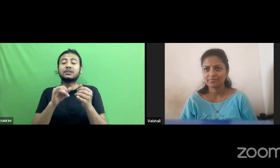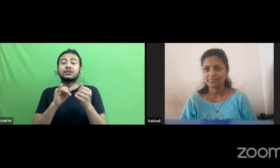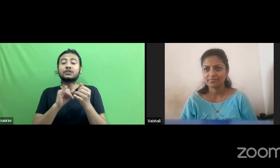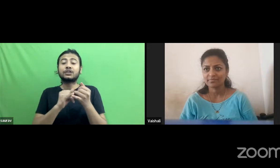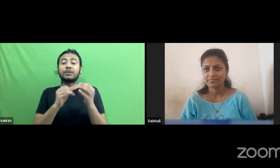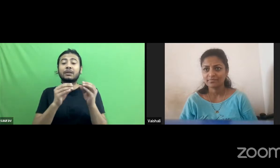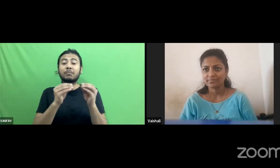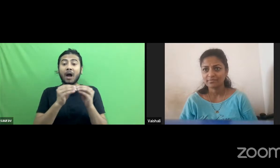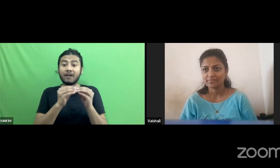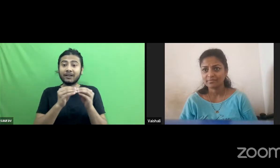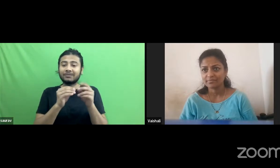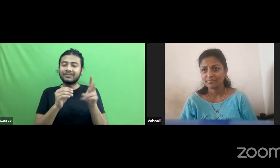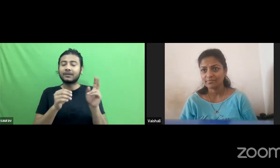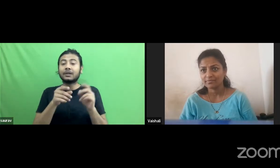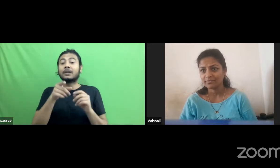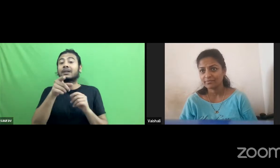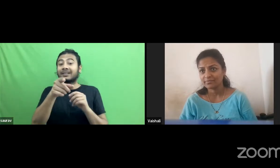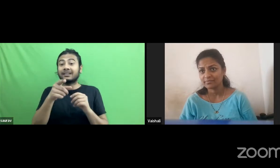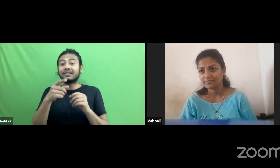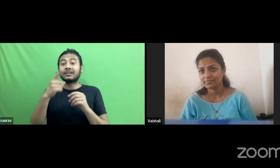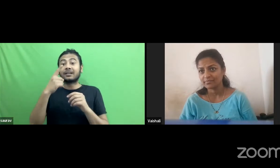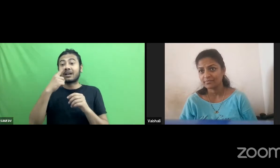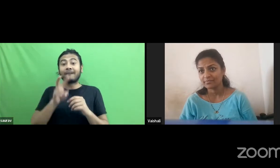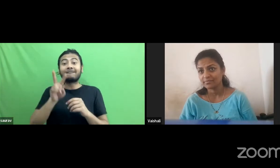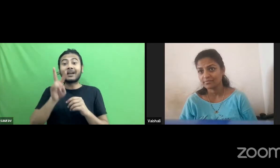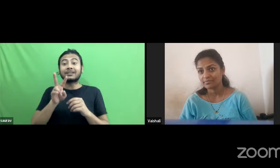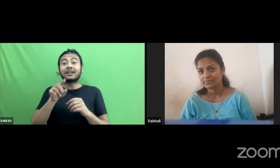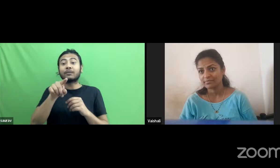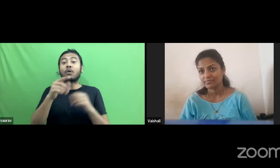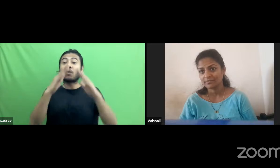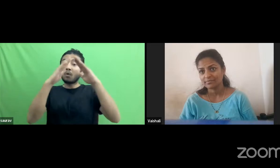about offering prayers to Lord Narasimha Dev.